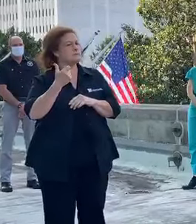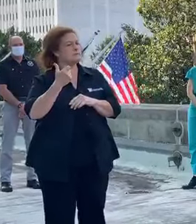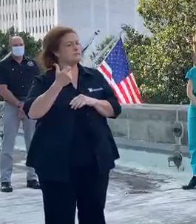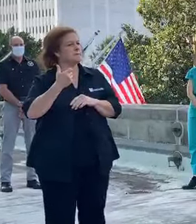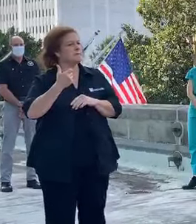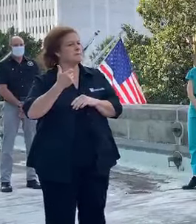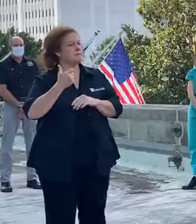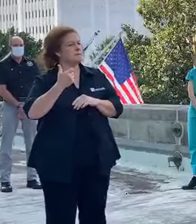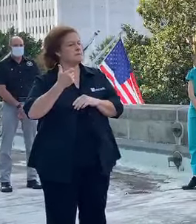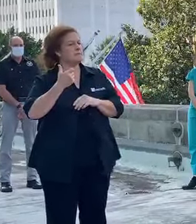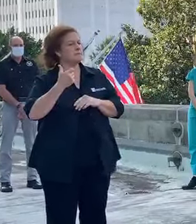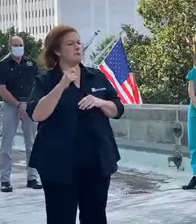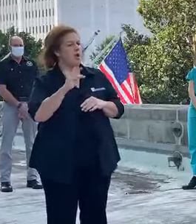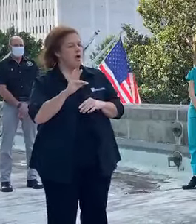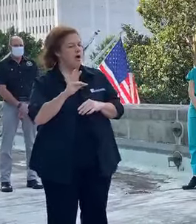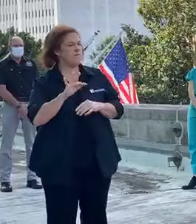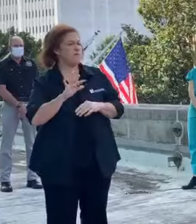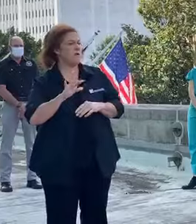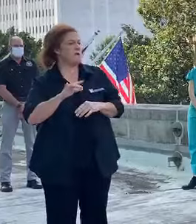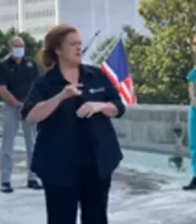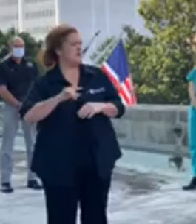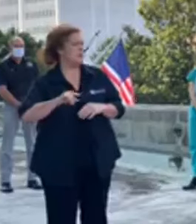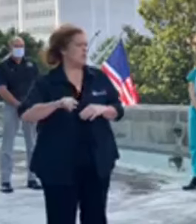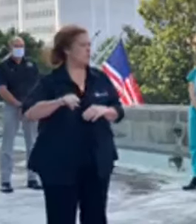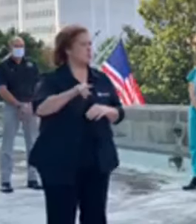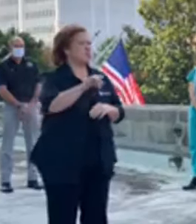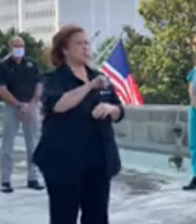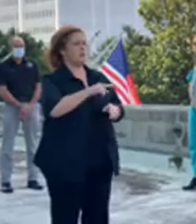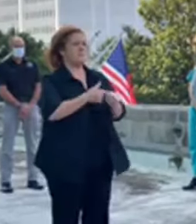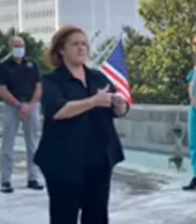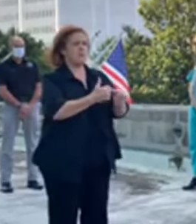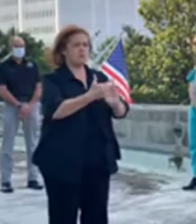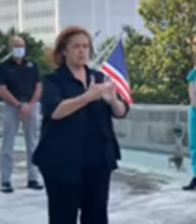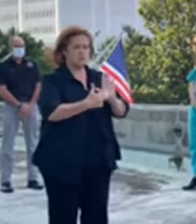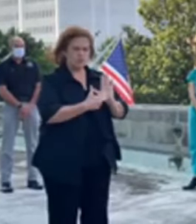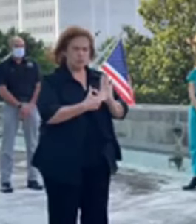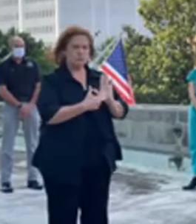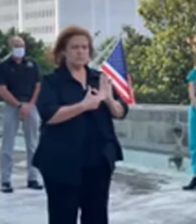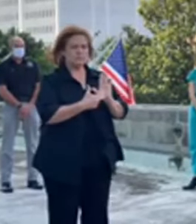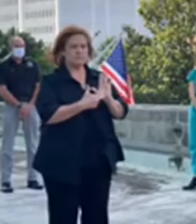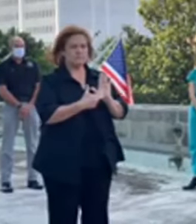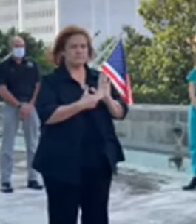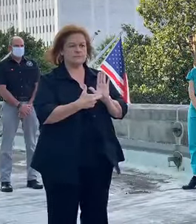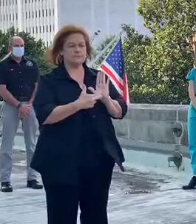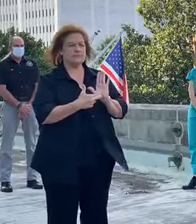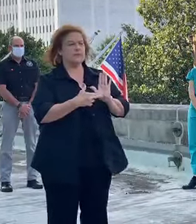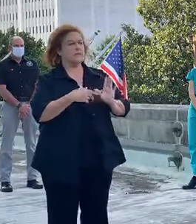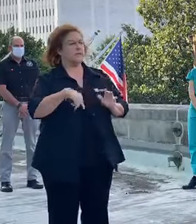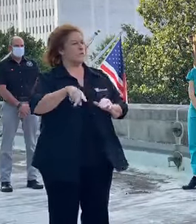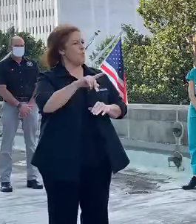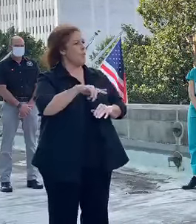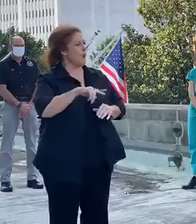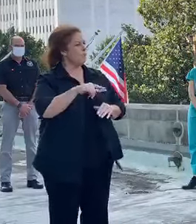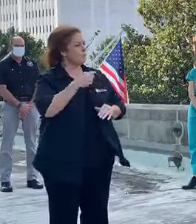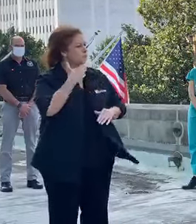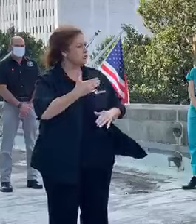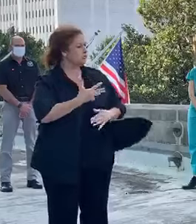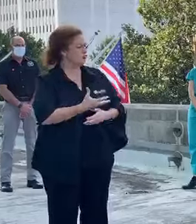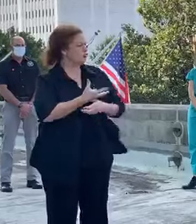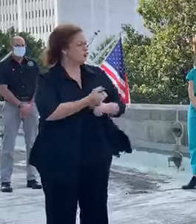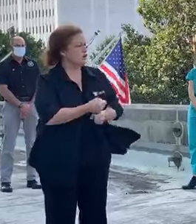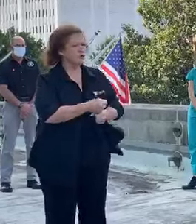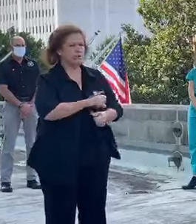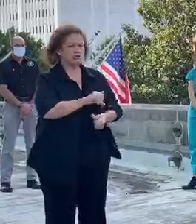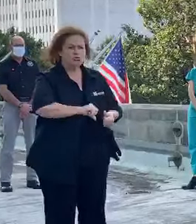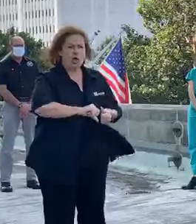mutual choices that we have exercised as it relates to us trusting one another, that civic